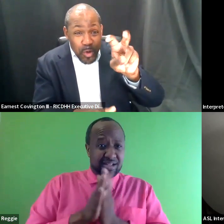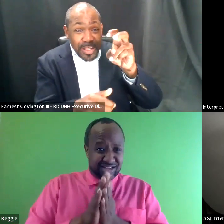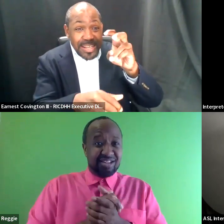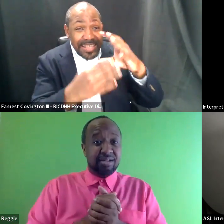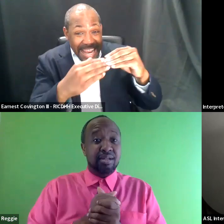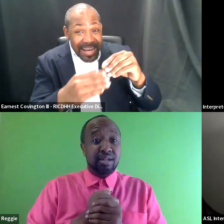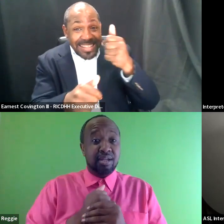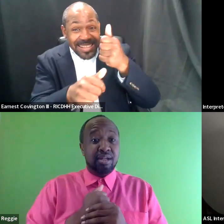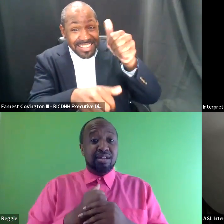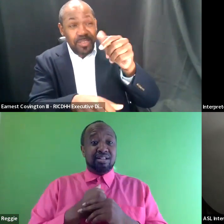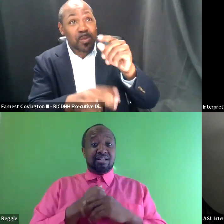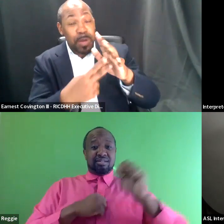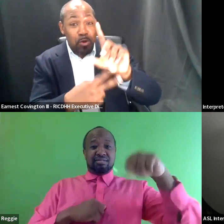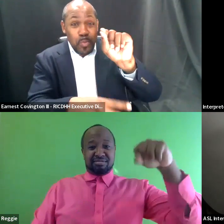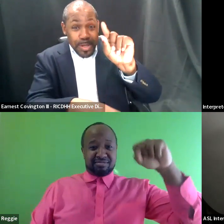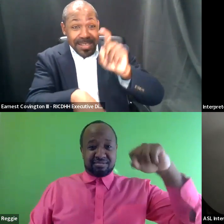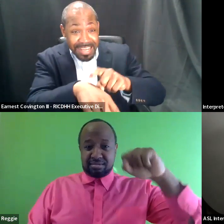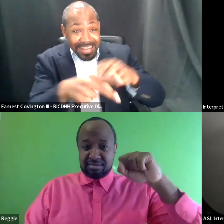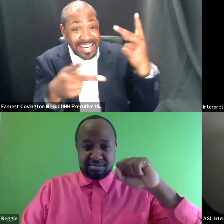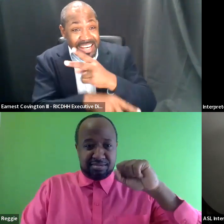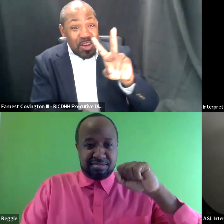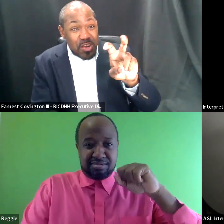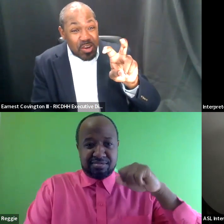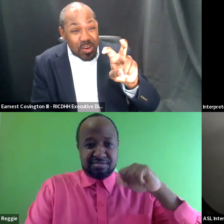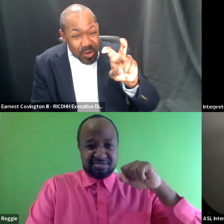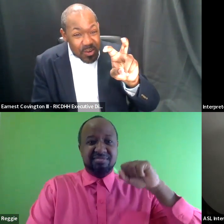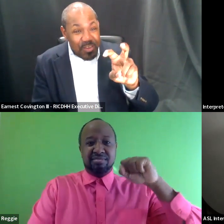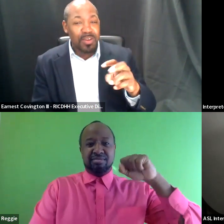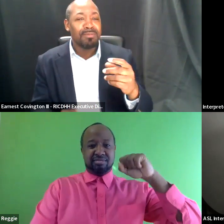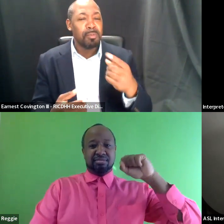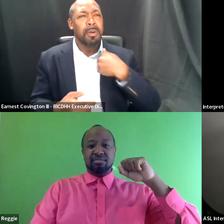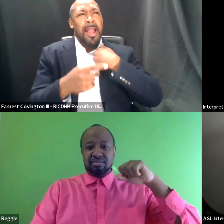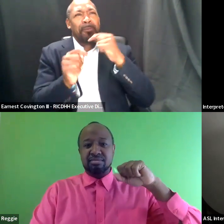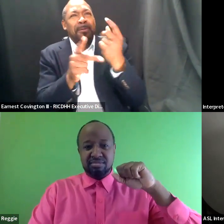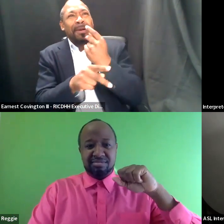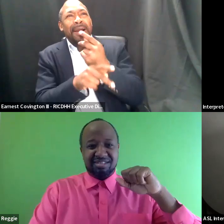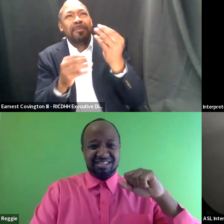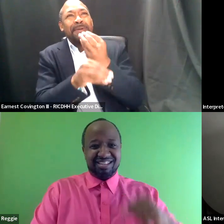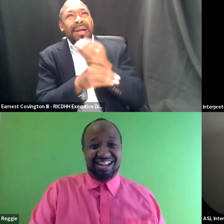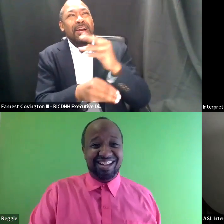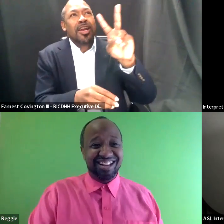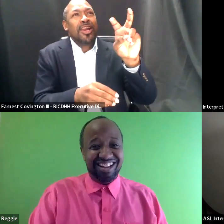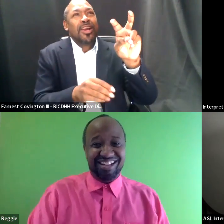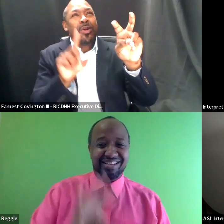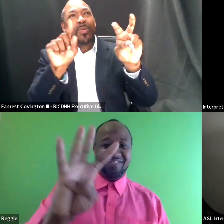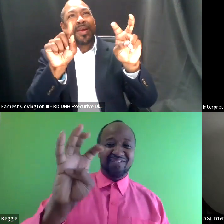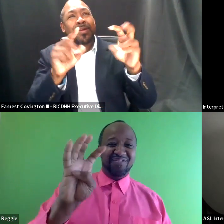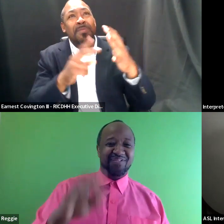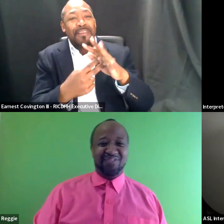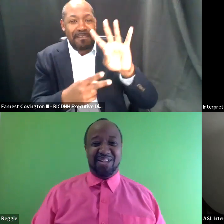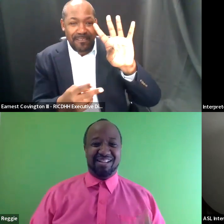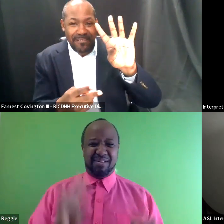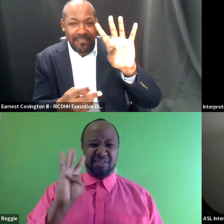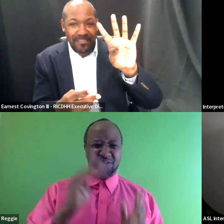And it was 200 each time. So, and Ernest is saying, so wait, you're saying it was $200 you had to